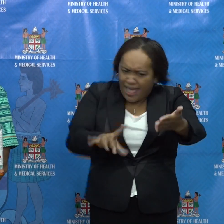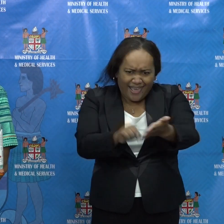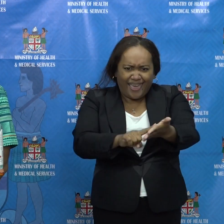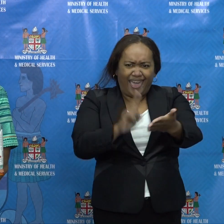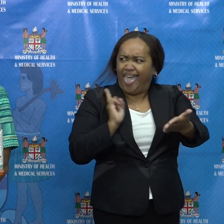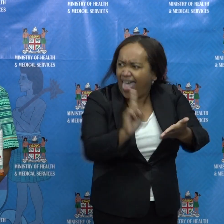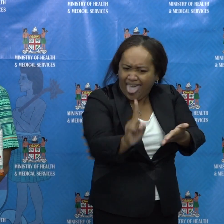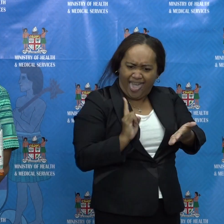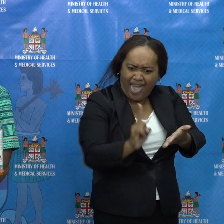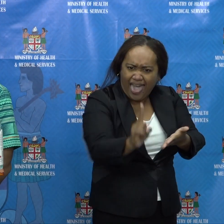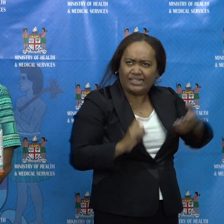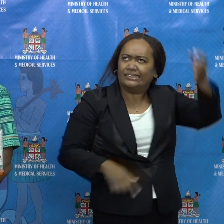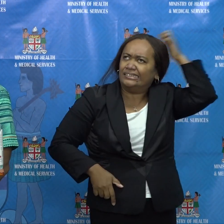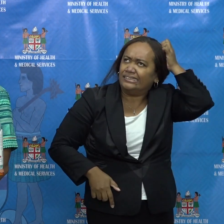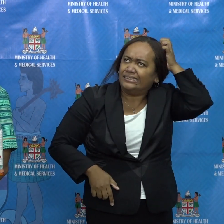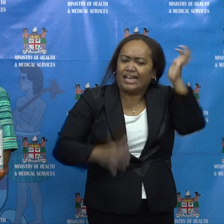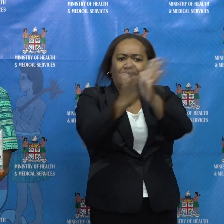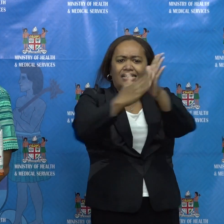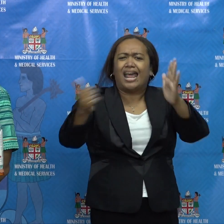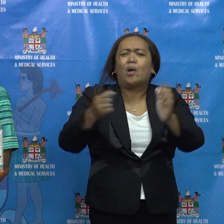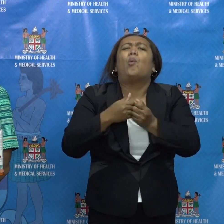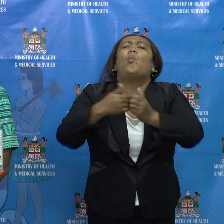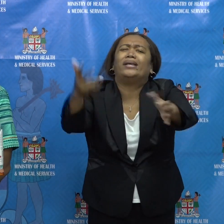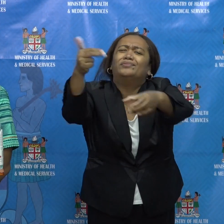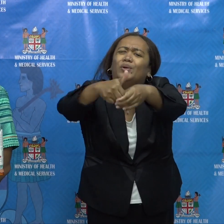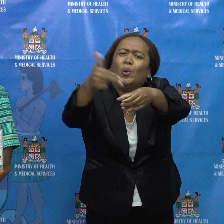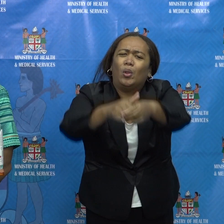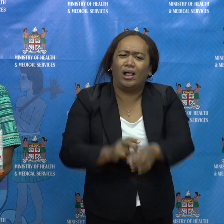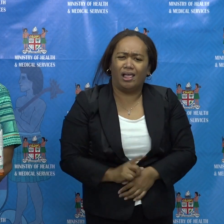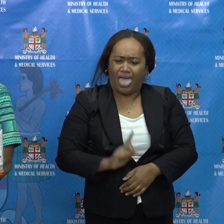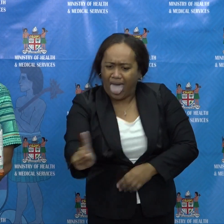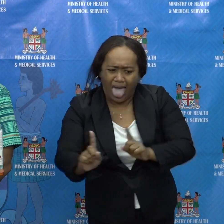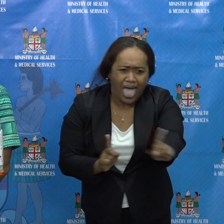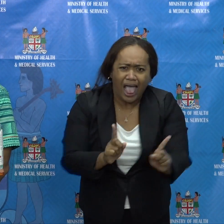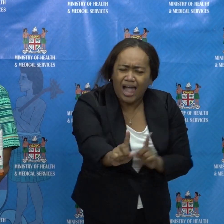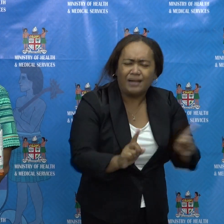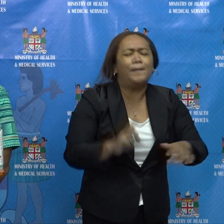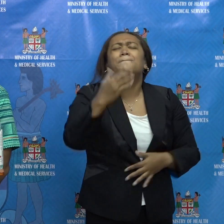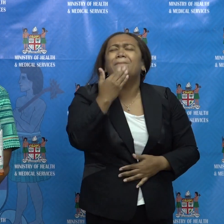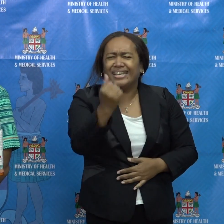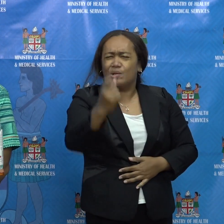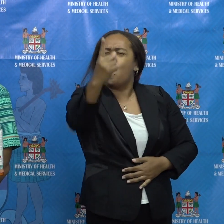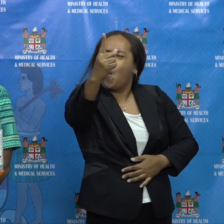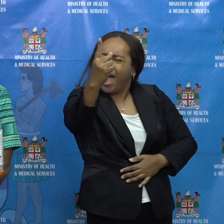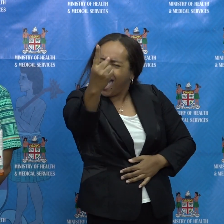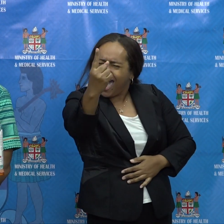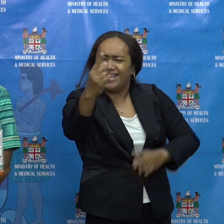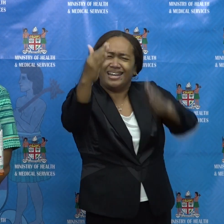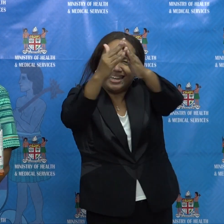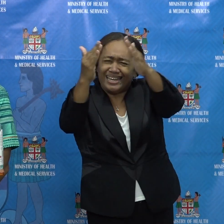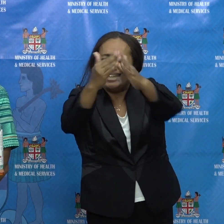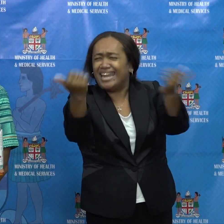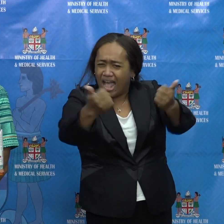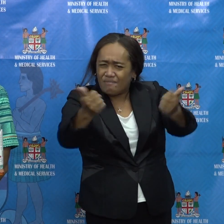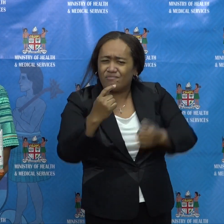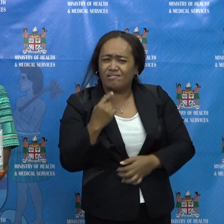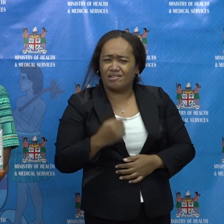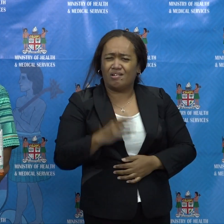And then we scratch our head, and the truck has to turn around and go and look for another place to go to. So that's the main thing that's wasting our time at the moment, eh?